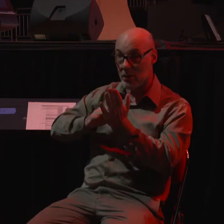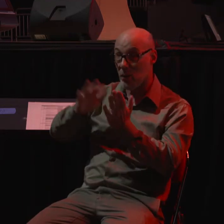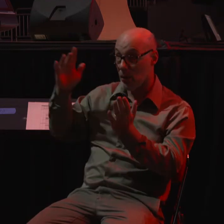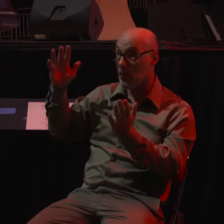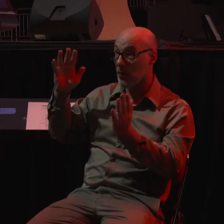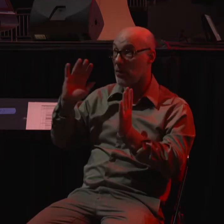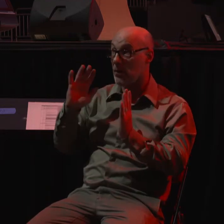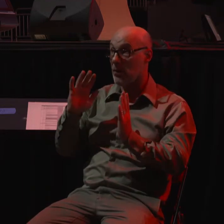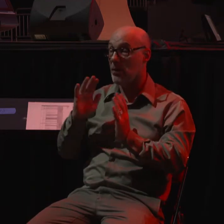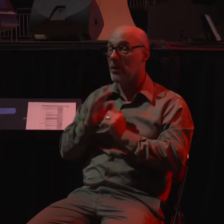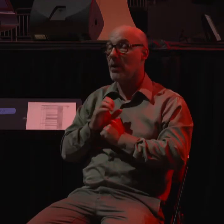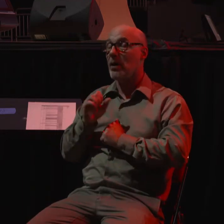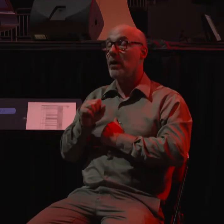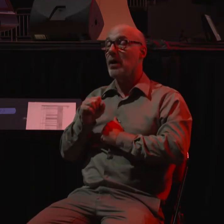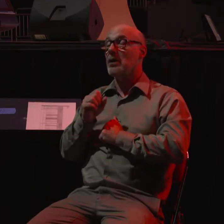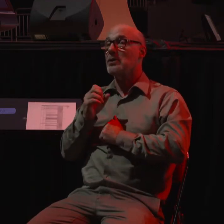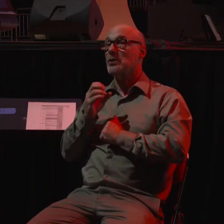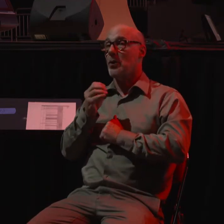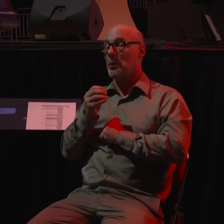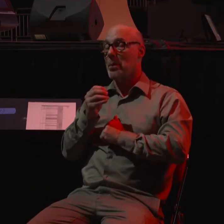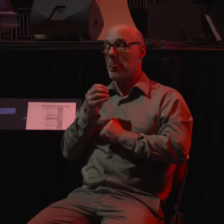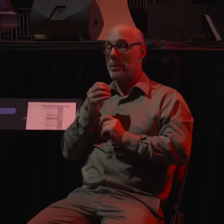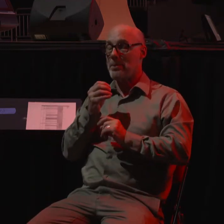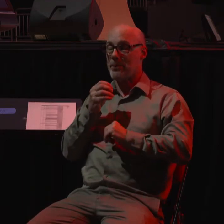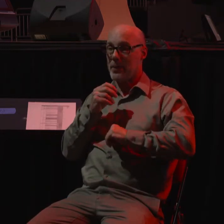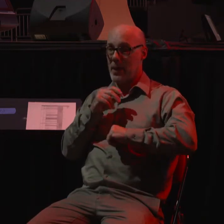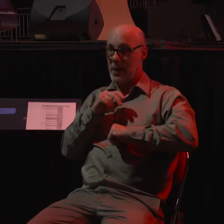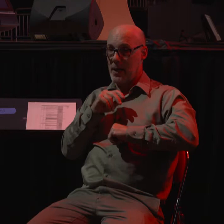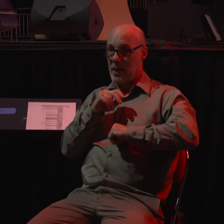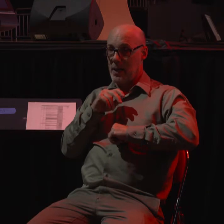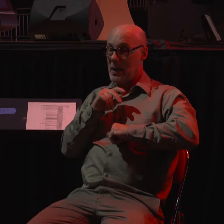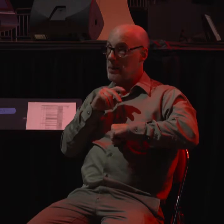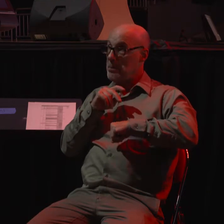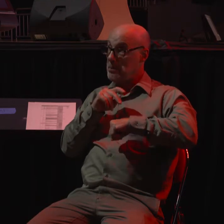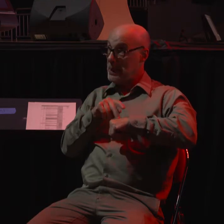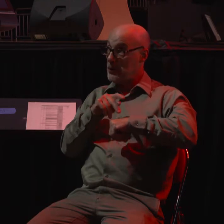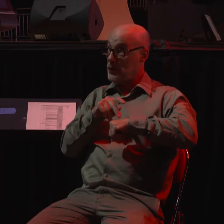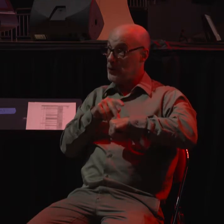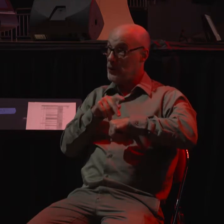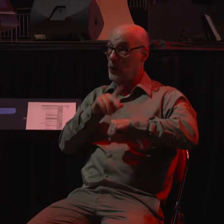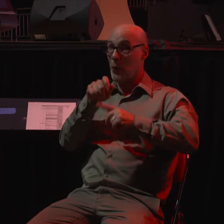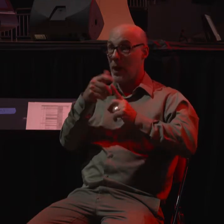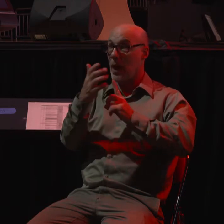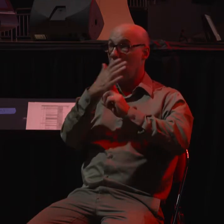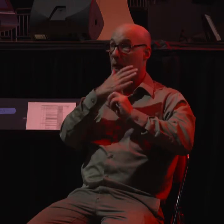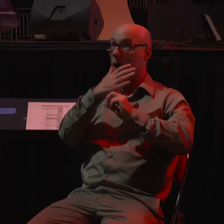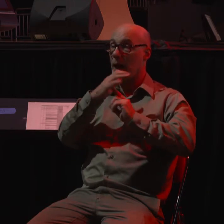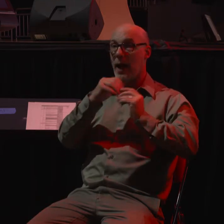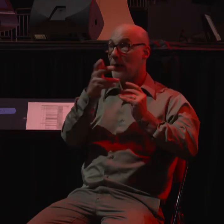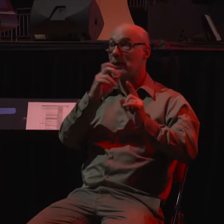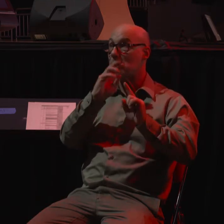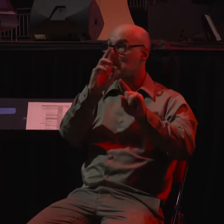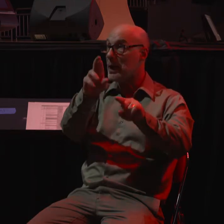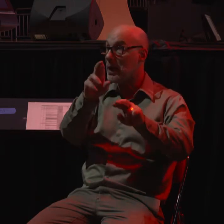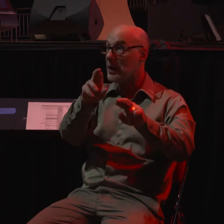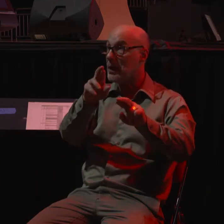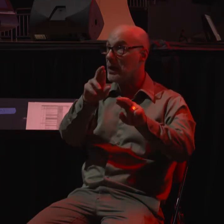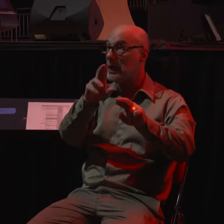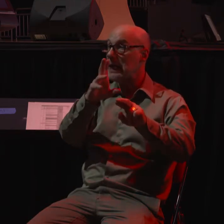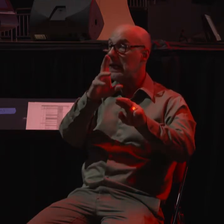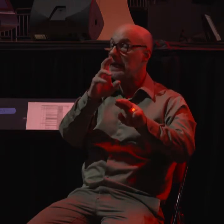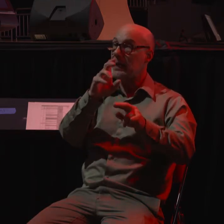thought about, undoubtedly, the way he himself, Peter himself, responded to injustice and oppression when it came his way. He